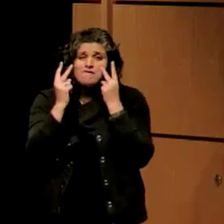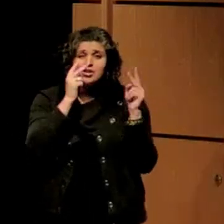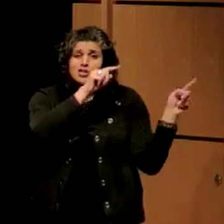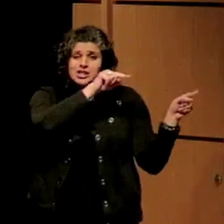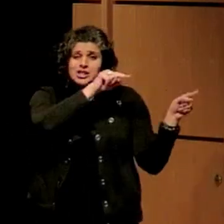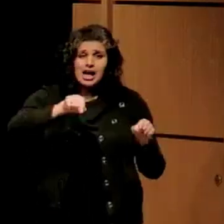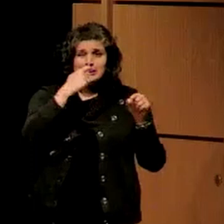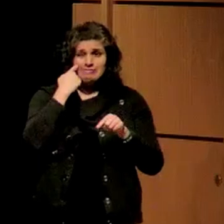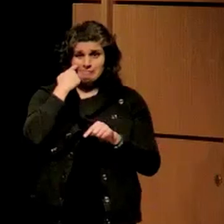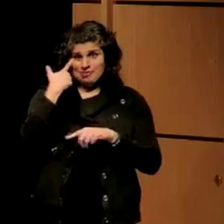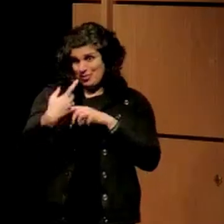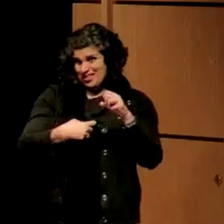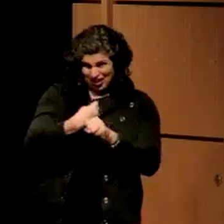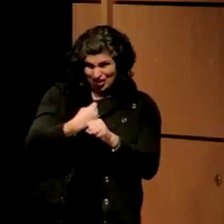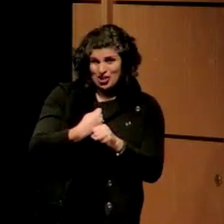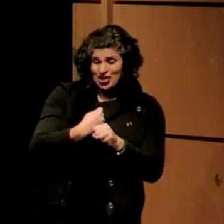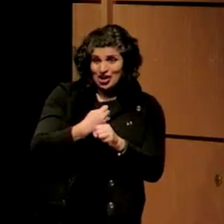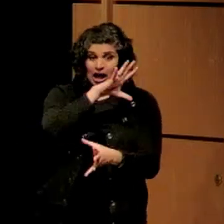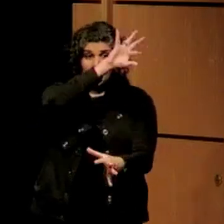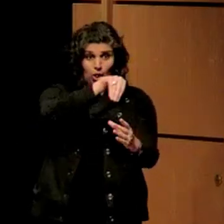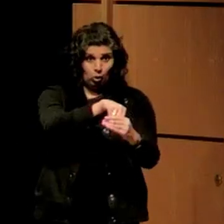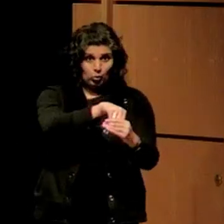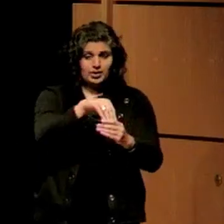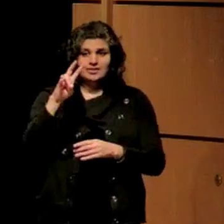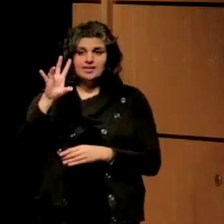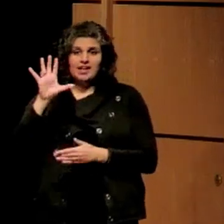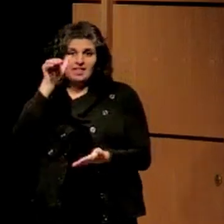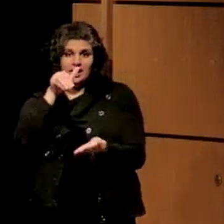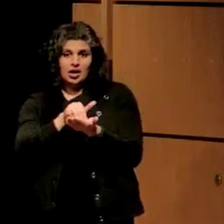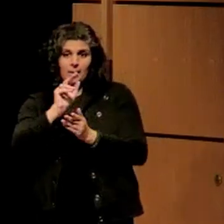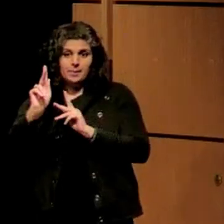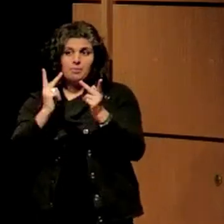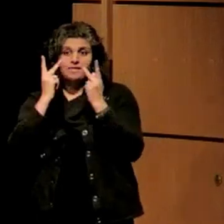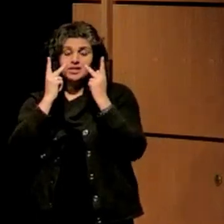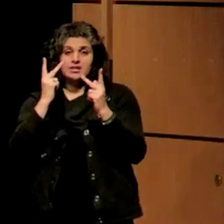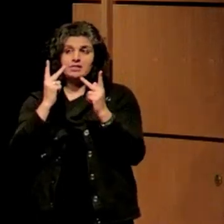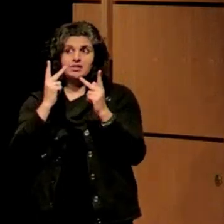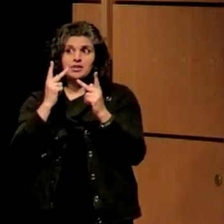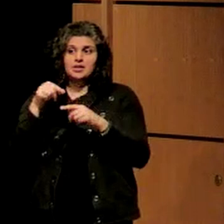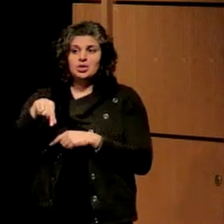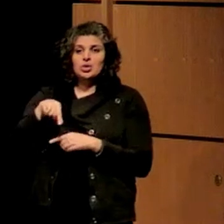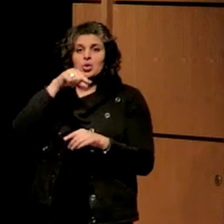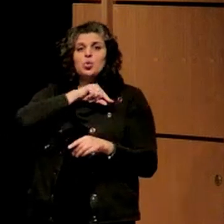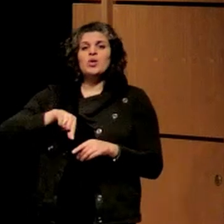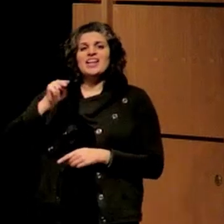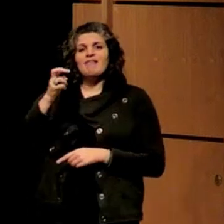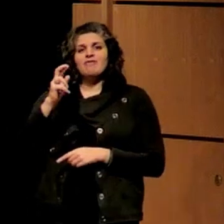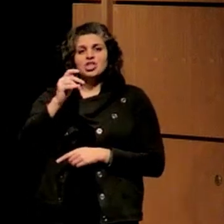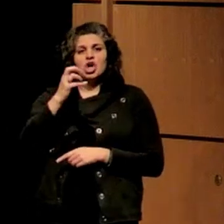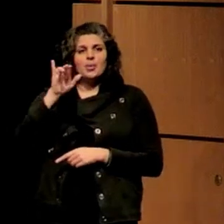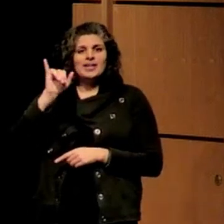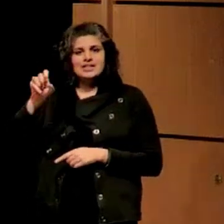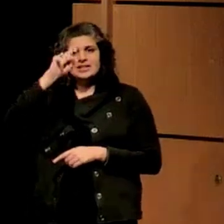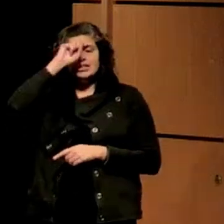the museum in the last fiscal year, which includes 75,000 people visiting Queen Nefertari's Egypt,